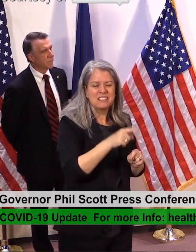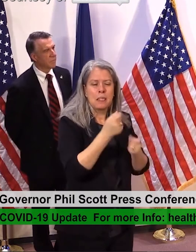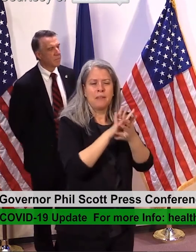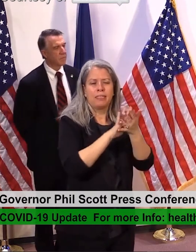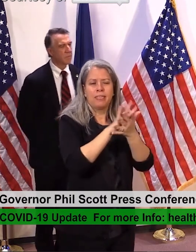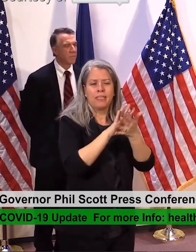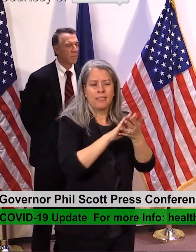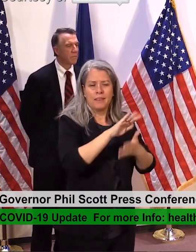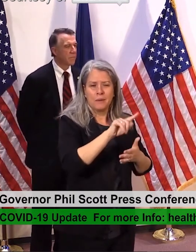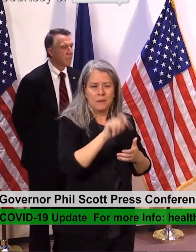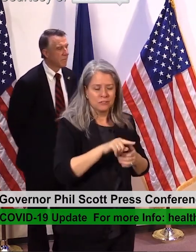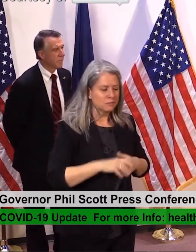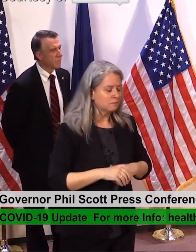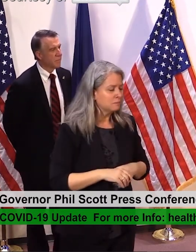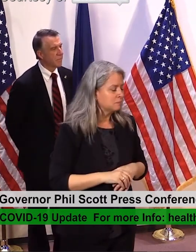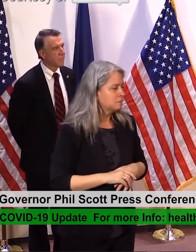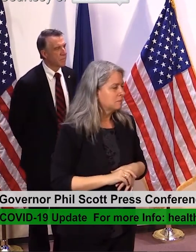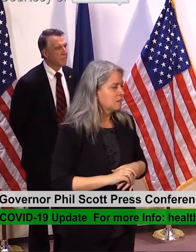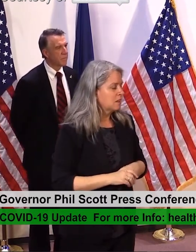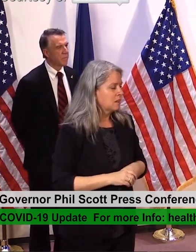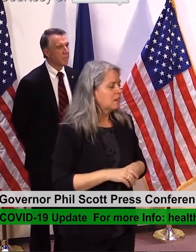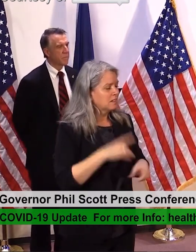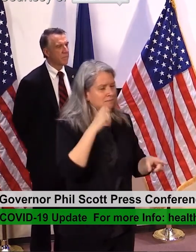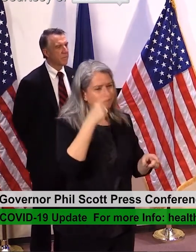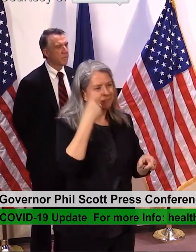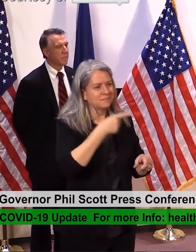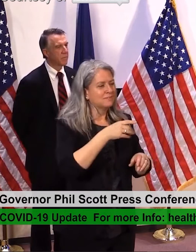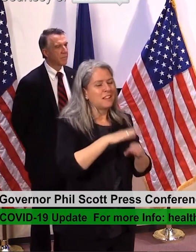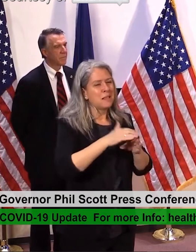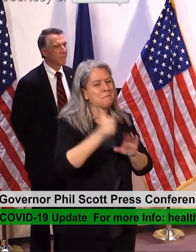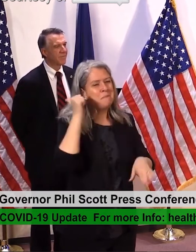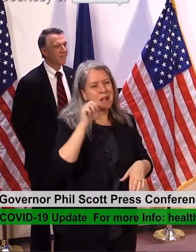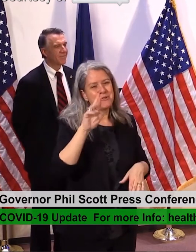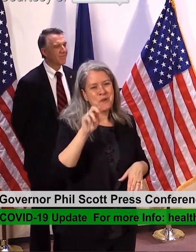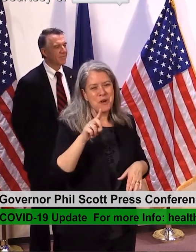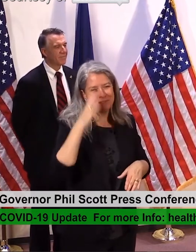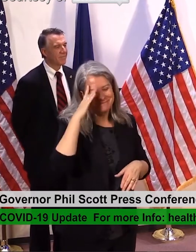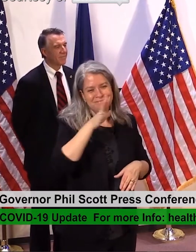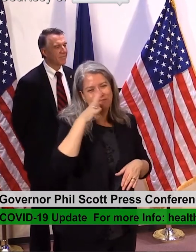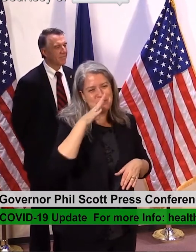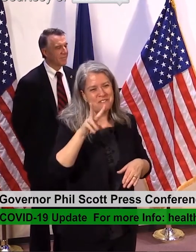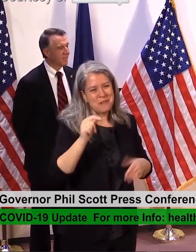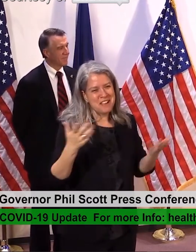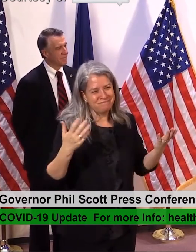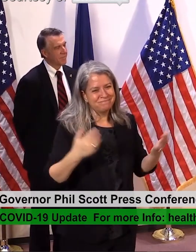question and see if I'm on target. Okay. That's what happens when I'm on a back road. I understand.